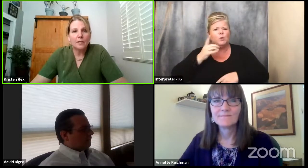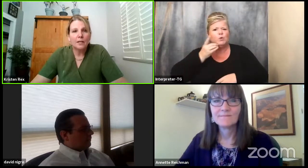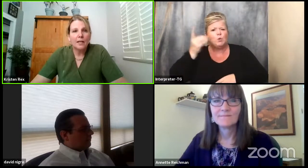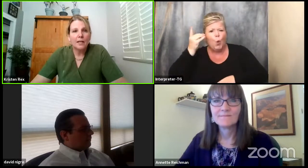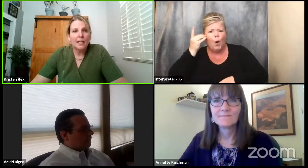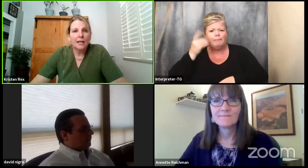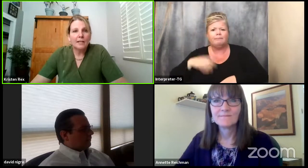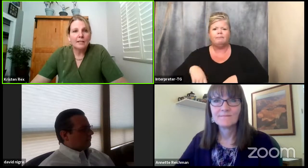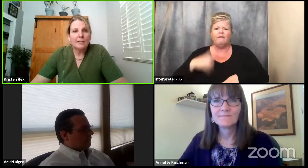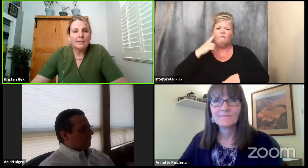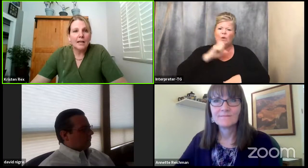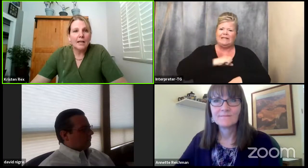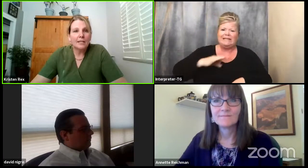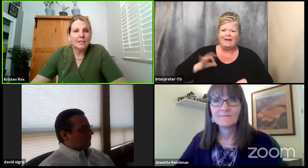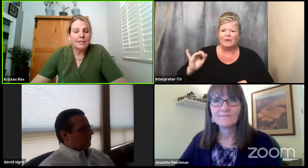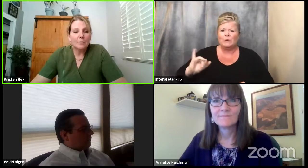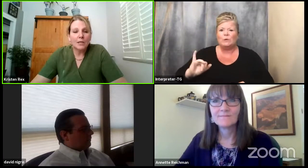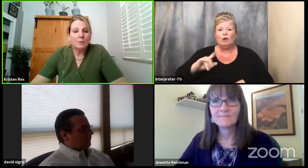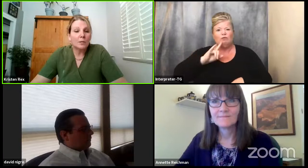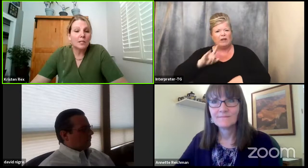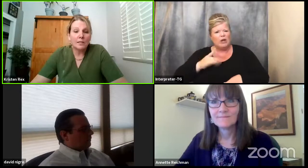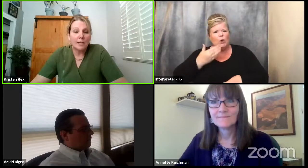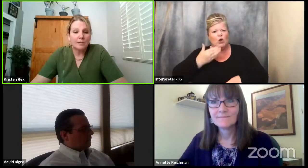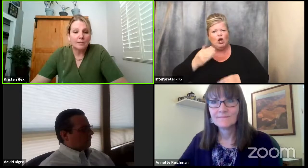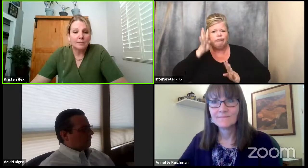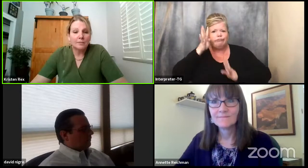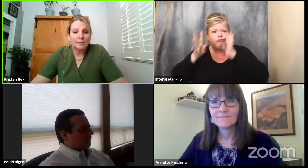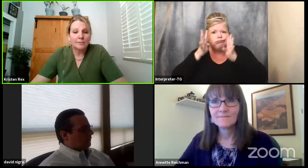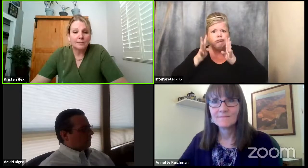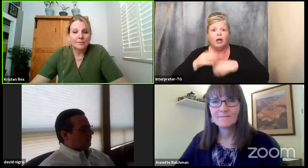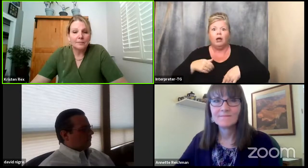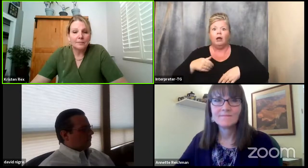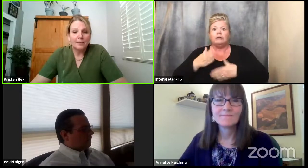out and designed and sometimes redesigned.